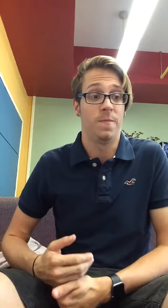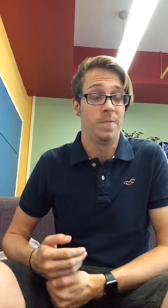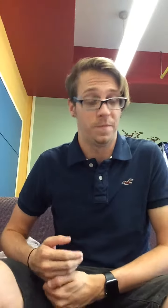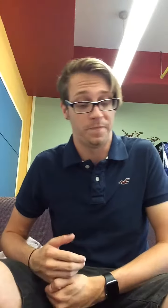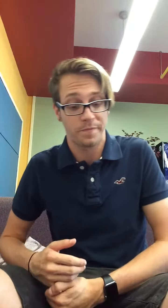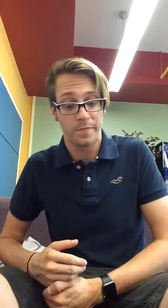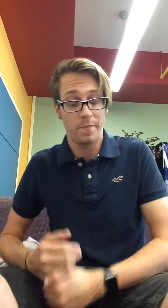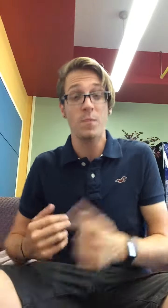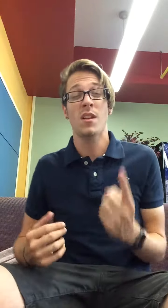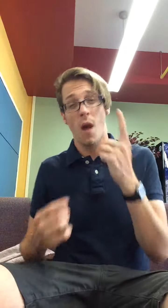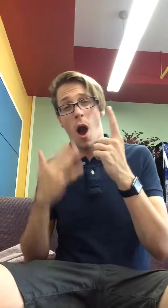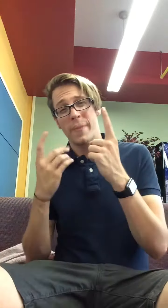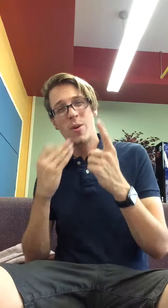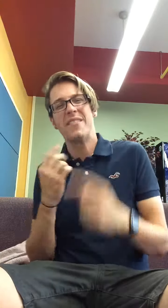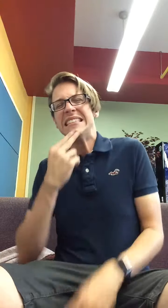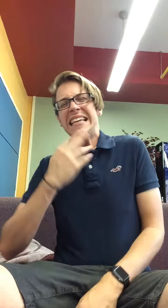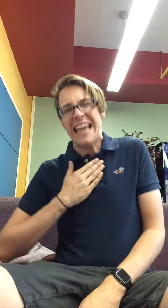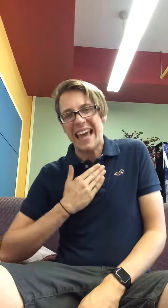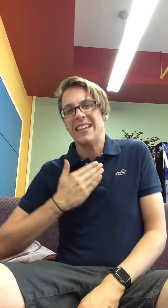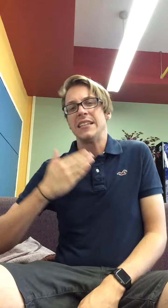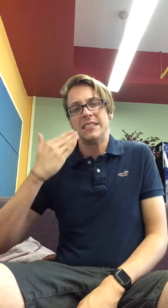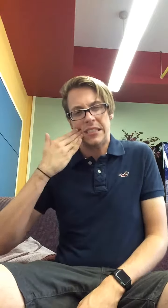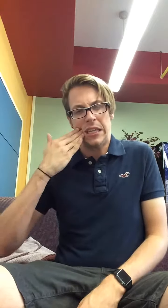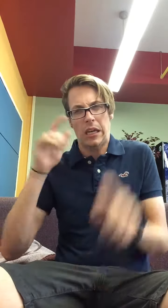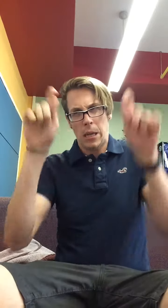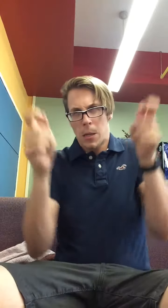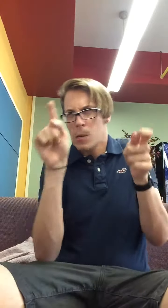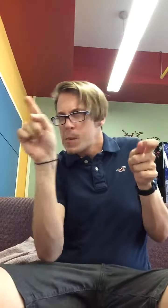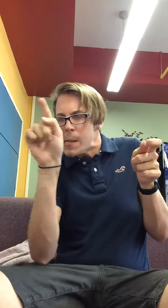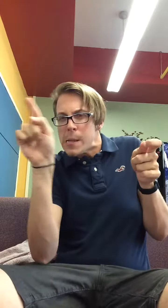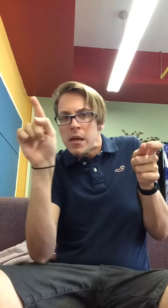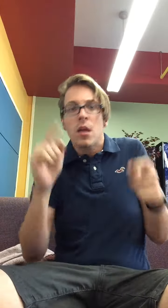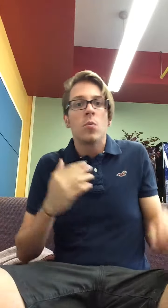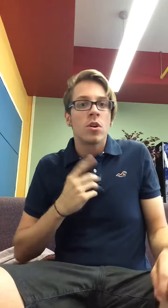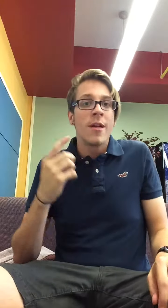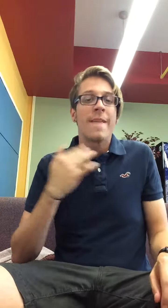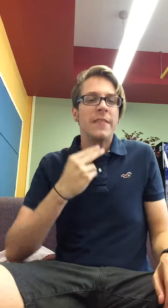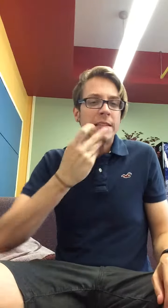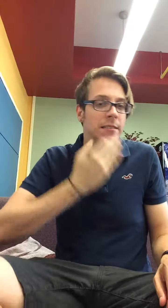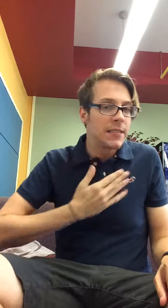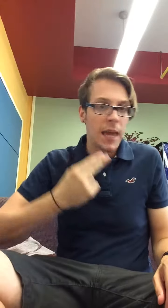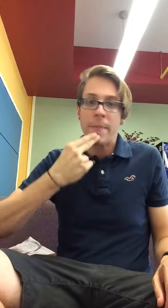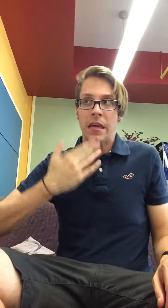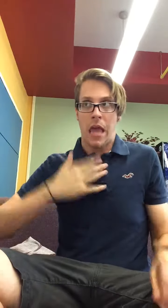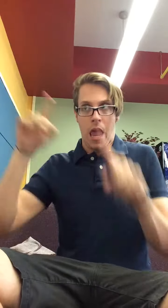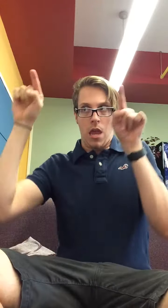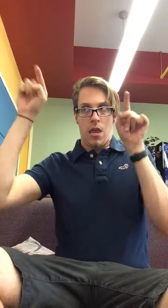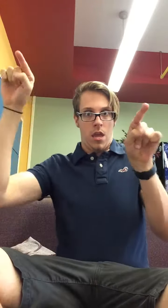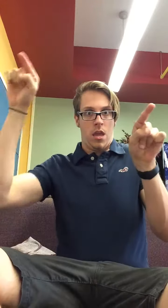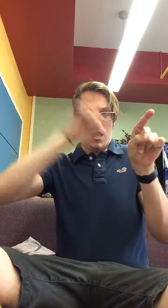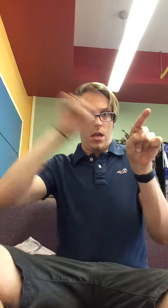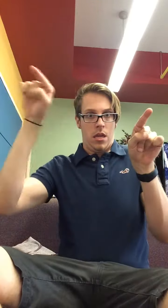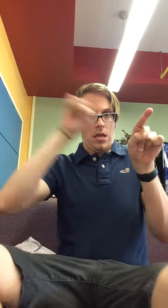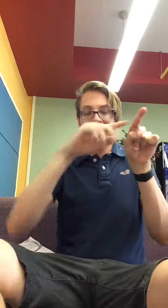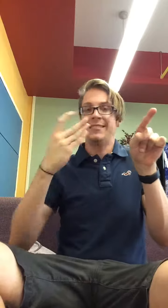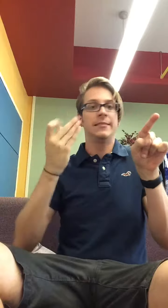this KT, excuse me, where we have the same K. K is still the number of times it's compounded